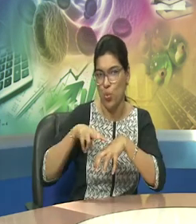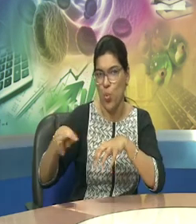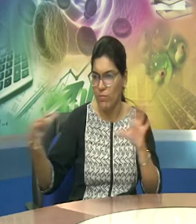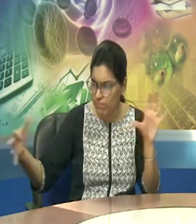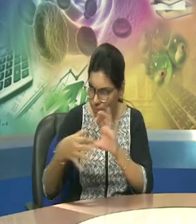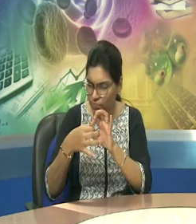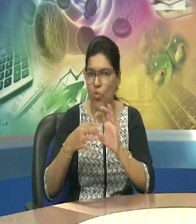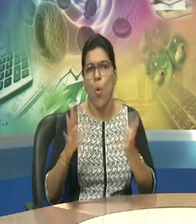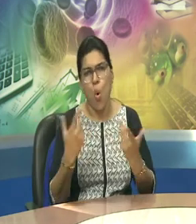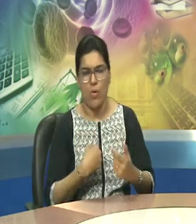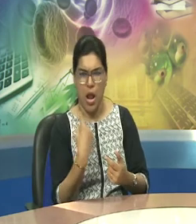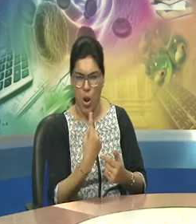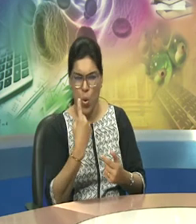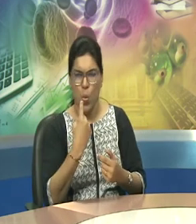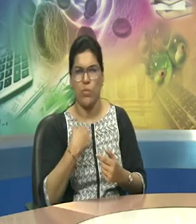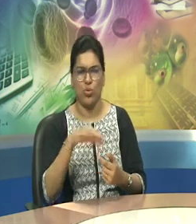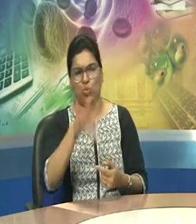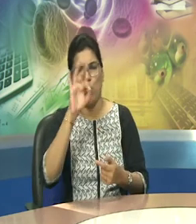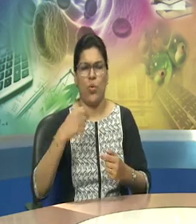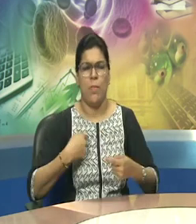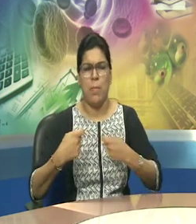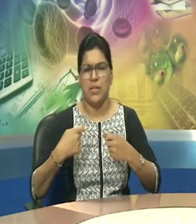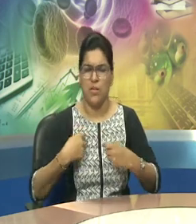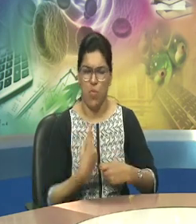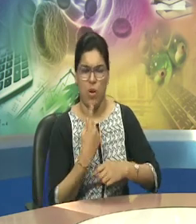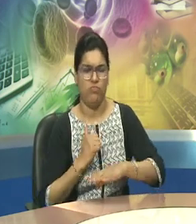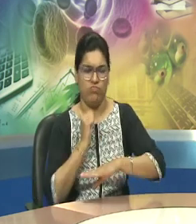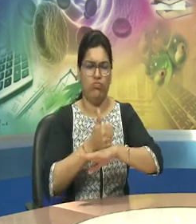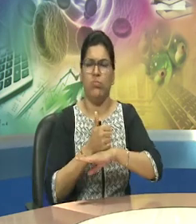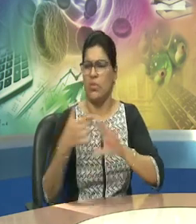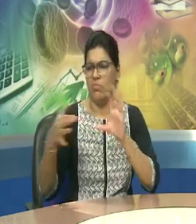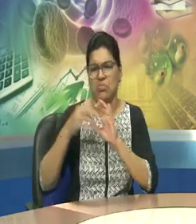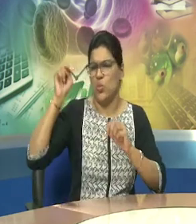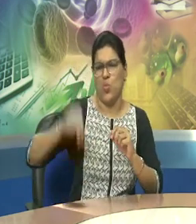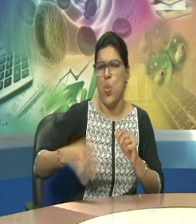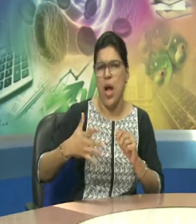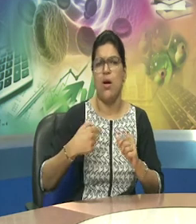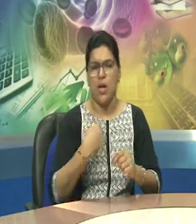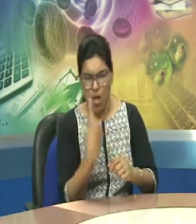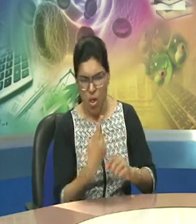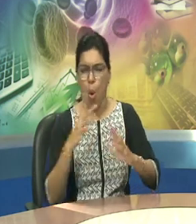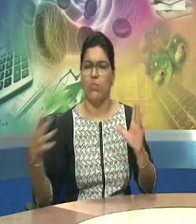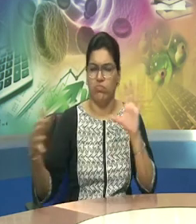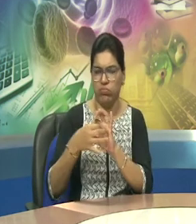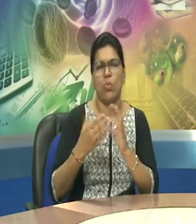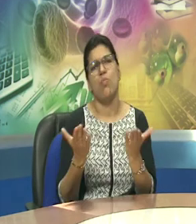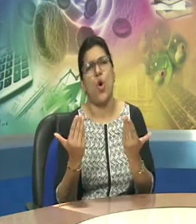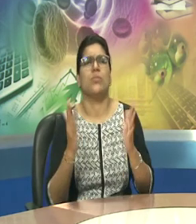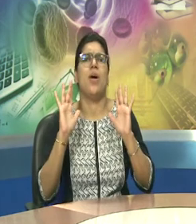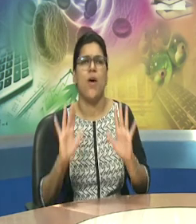Normally, a small business enterprise may preferably be started in the form